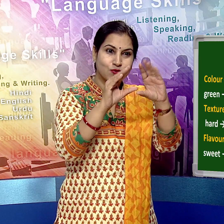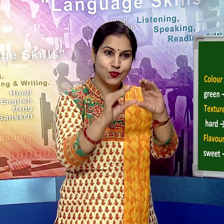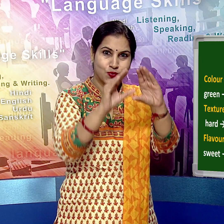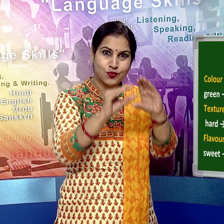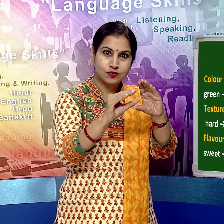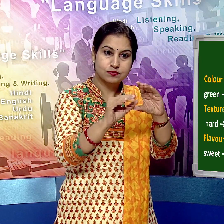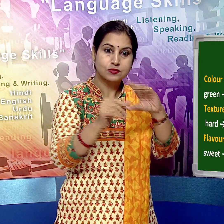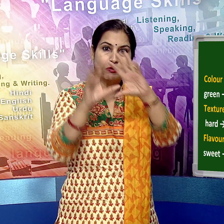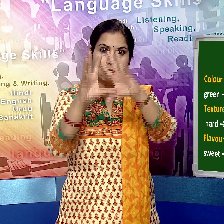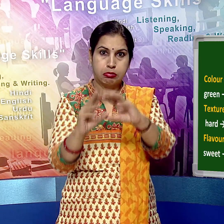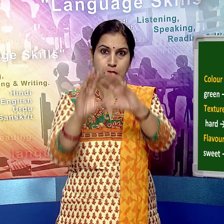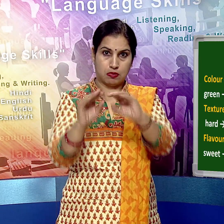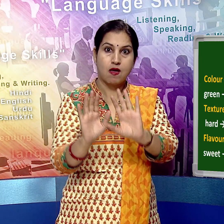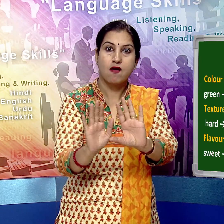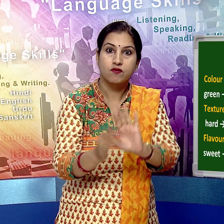to soft.